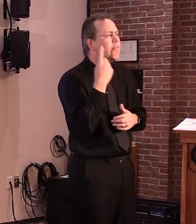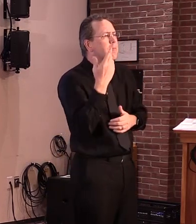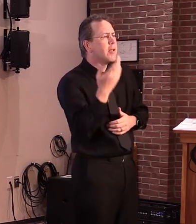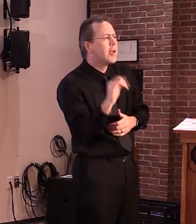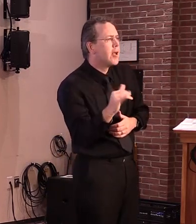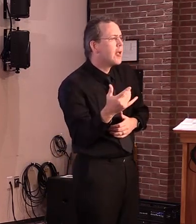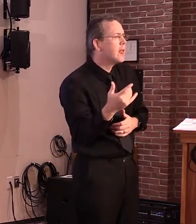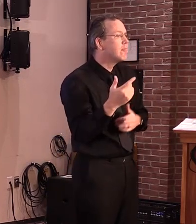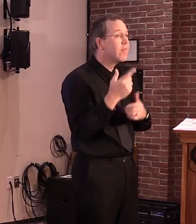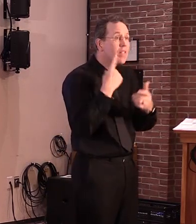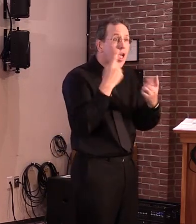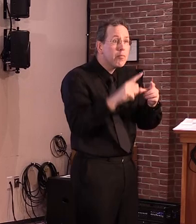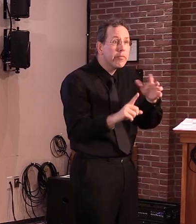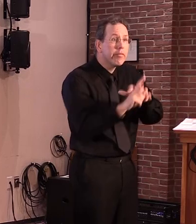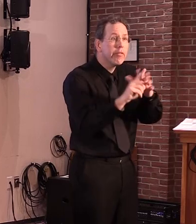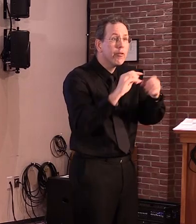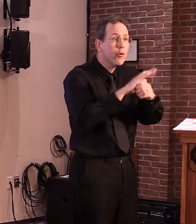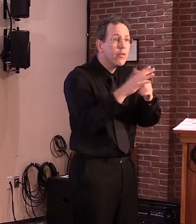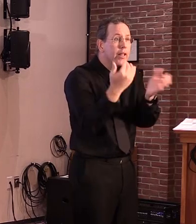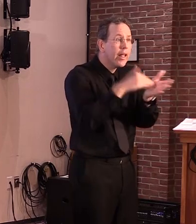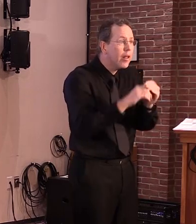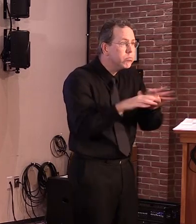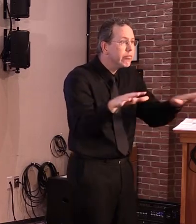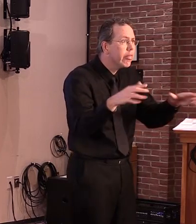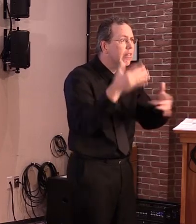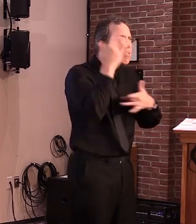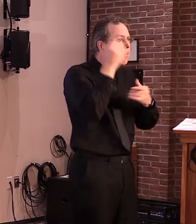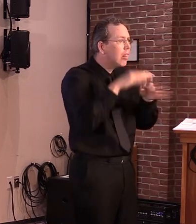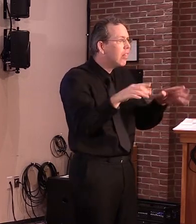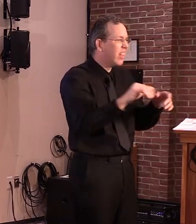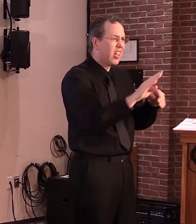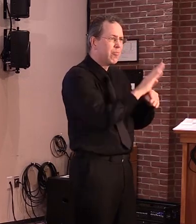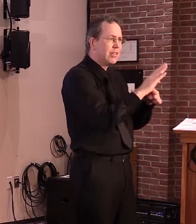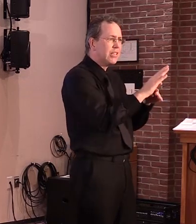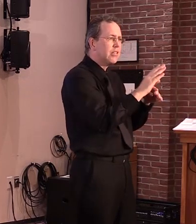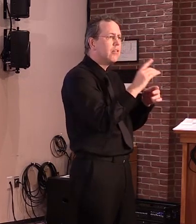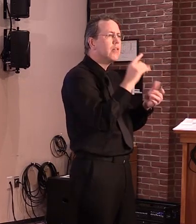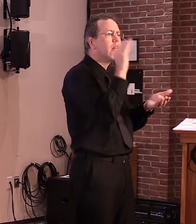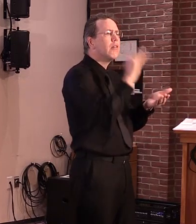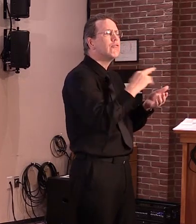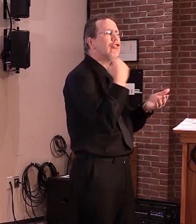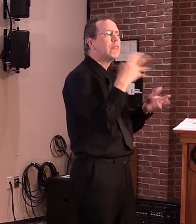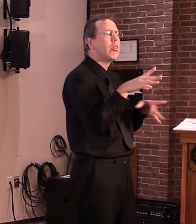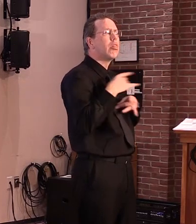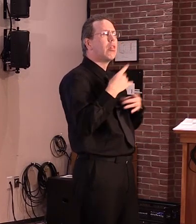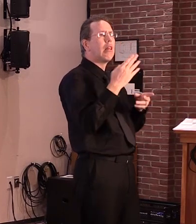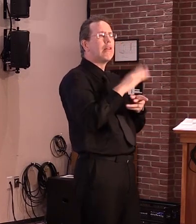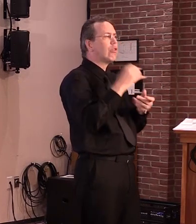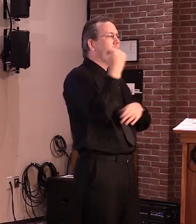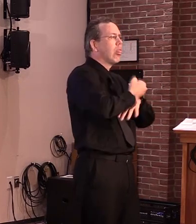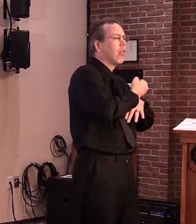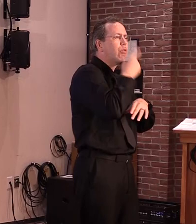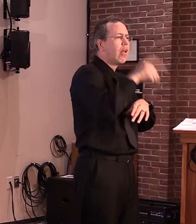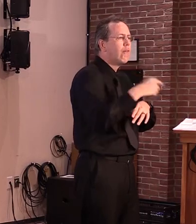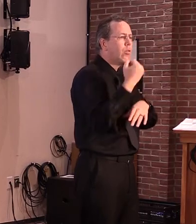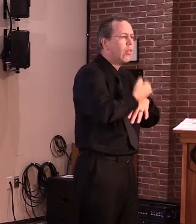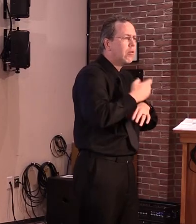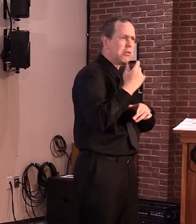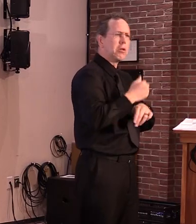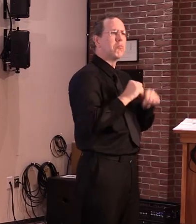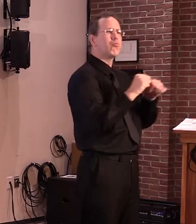entrepreneurs, businesses that might be a little bit less susceptible to